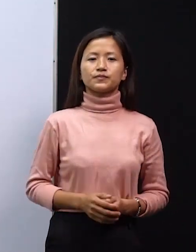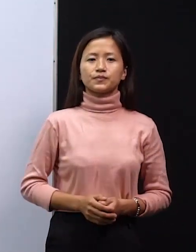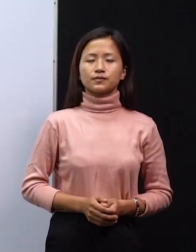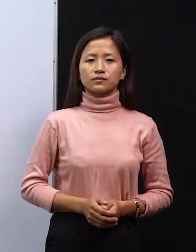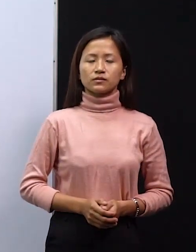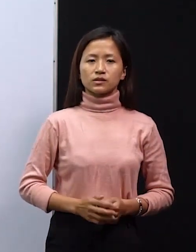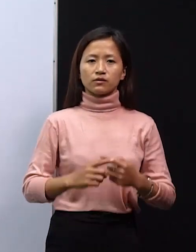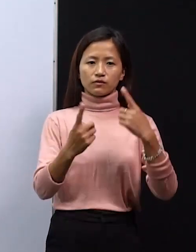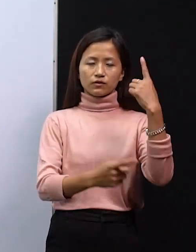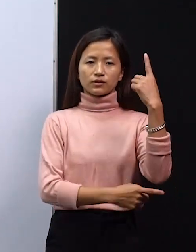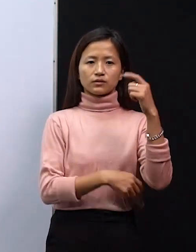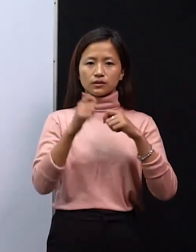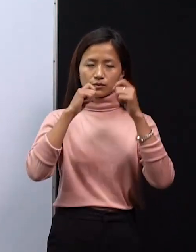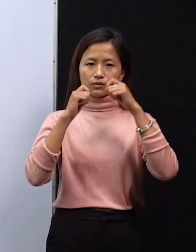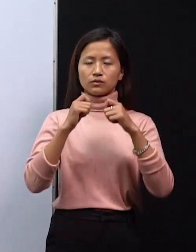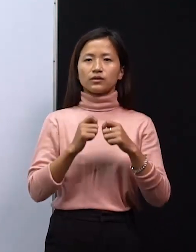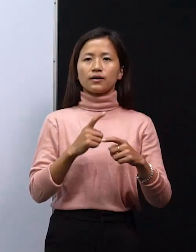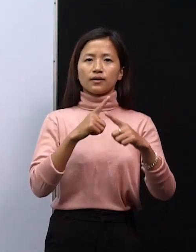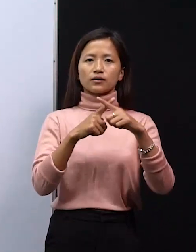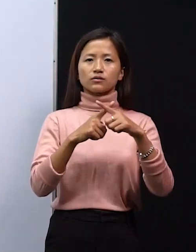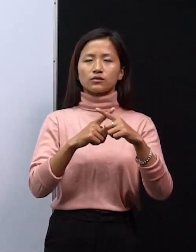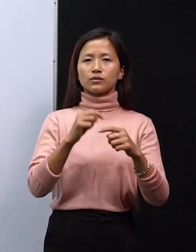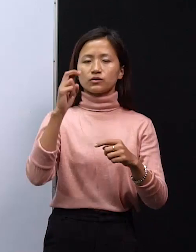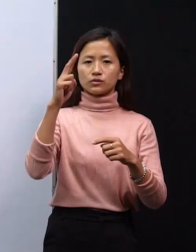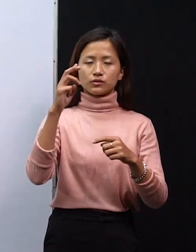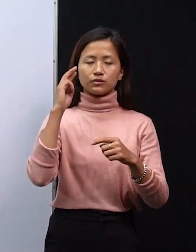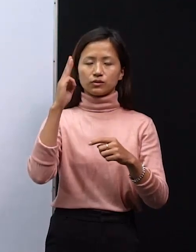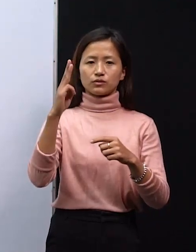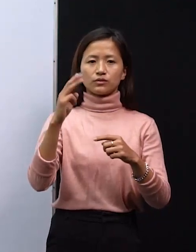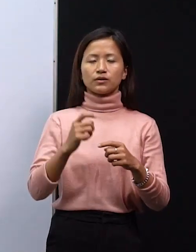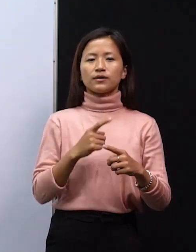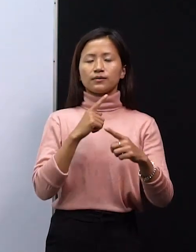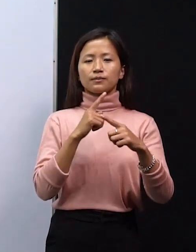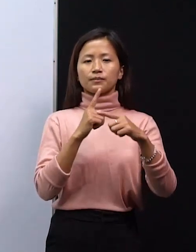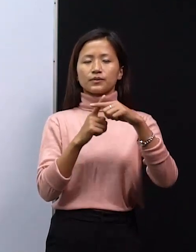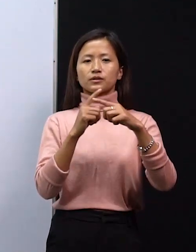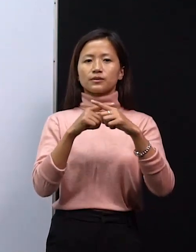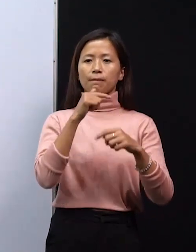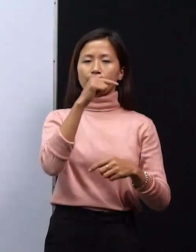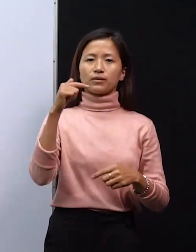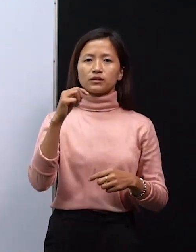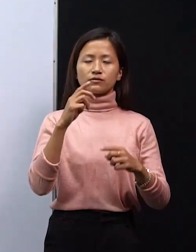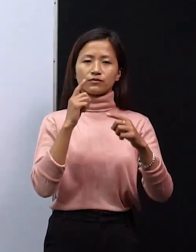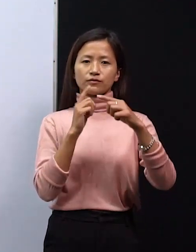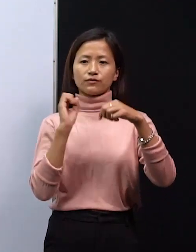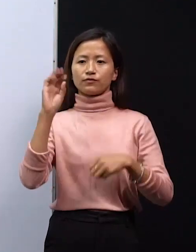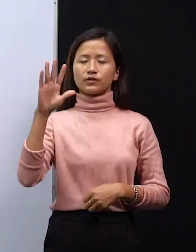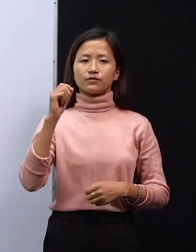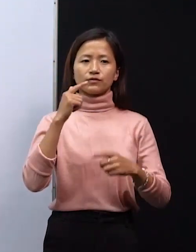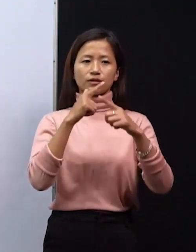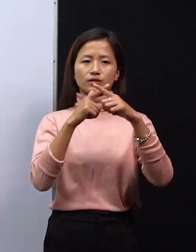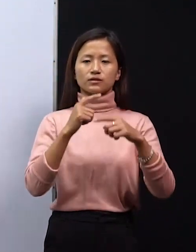So the final expression is x to the power 3 plus 5x to the power 2 minus 5x,